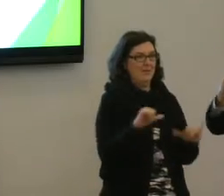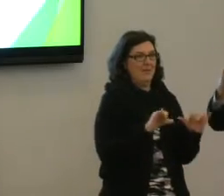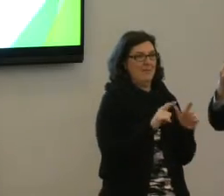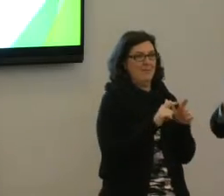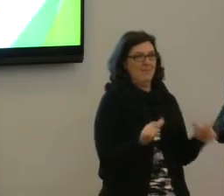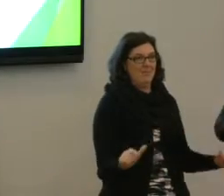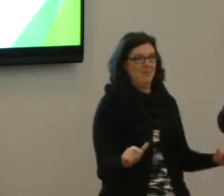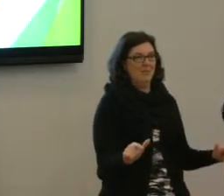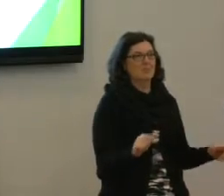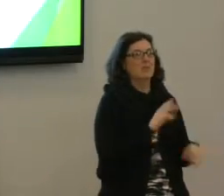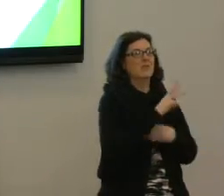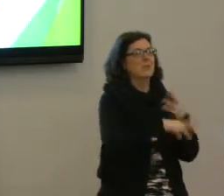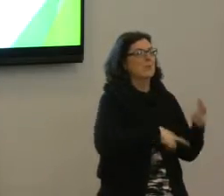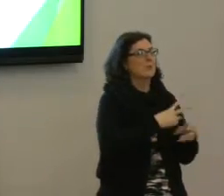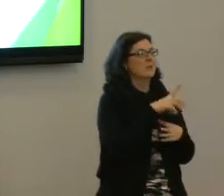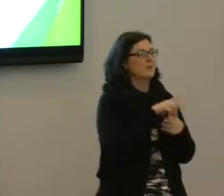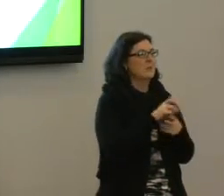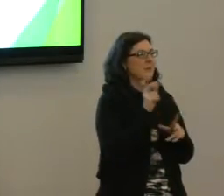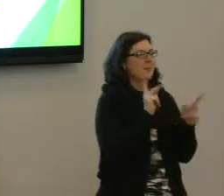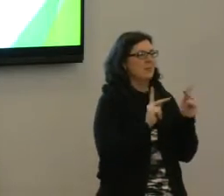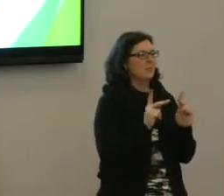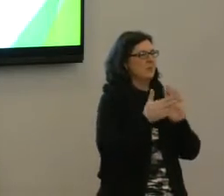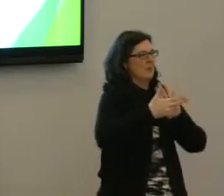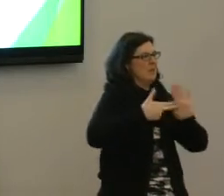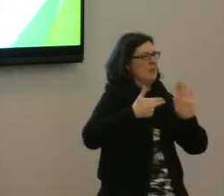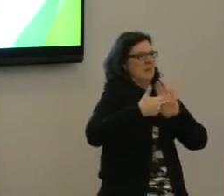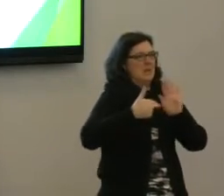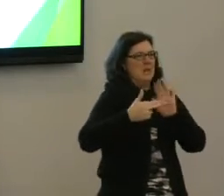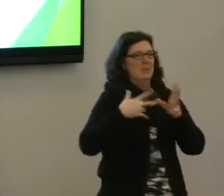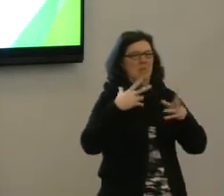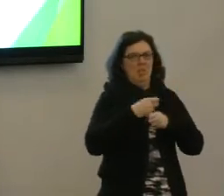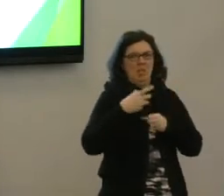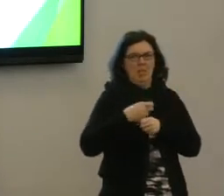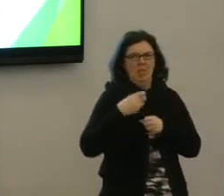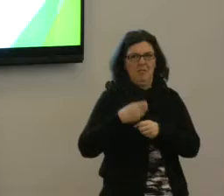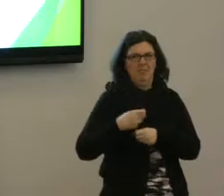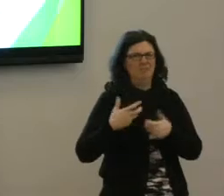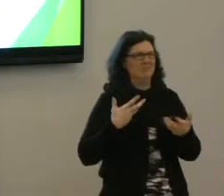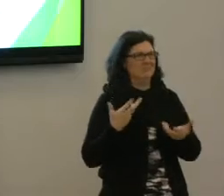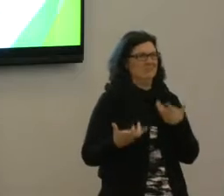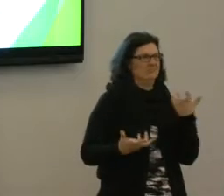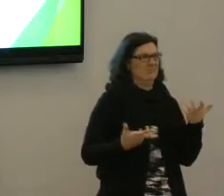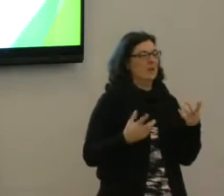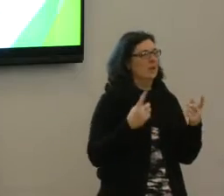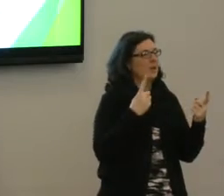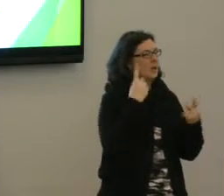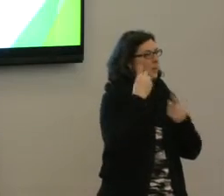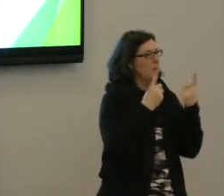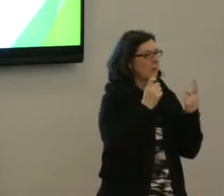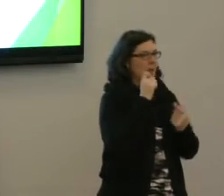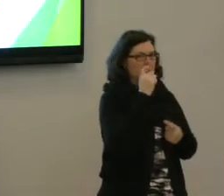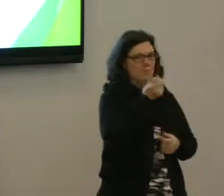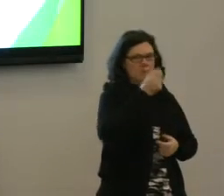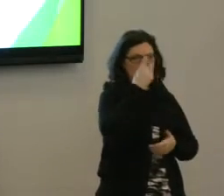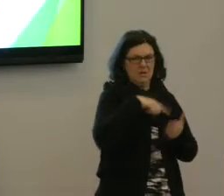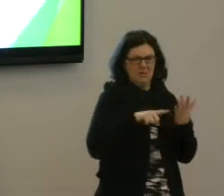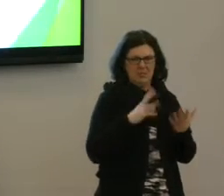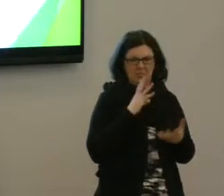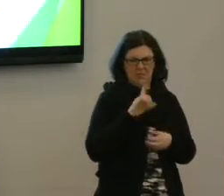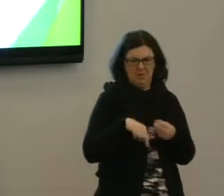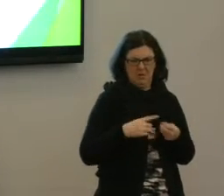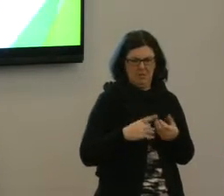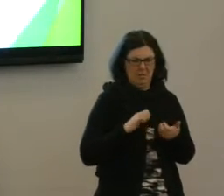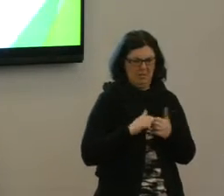into the world of disability and people start using all these labels and acronyms and da-da-da-da-da-da-da, and you wonder, I just don't understand what all this